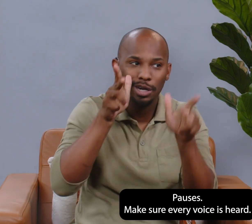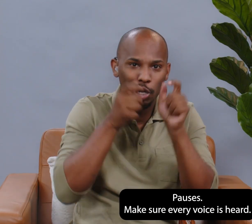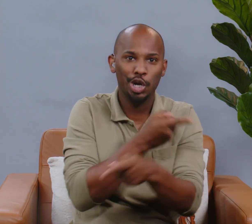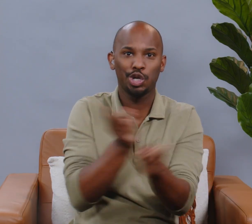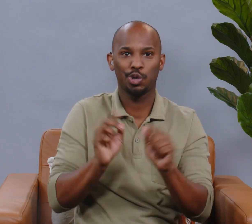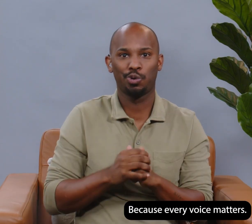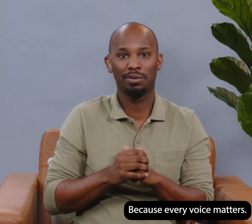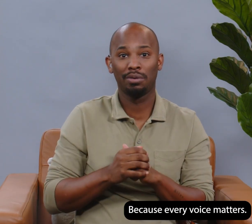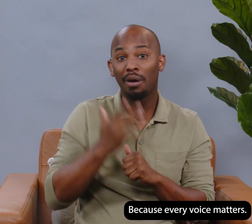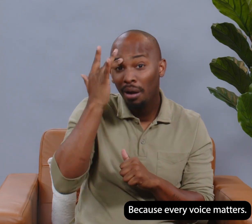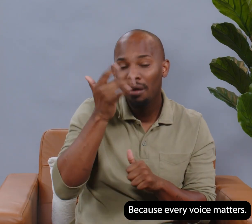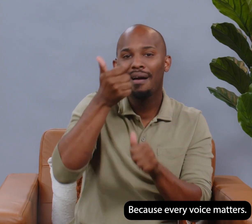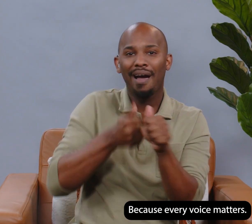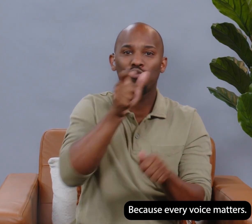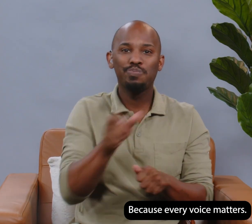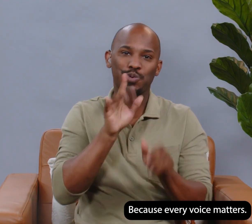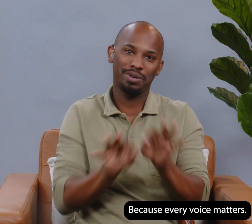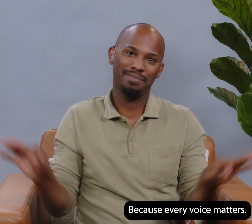heard, because every voice matters.